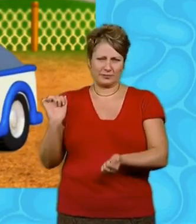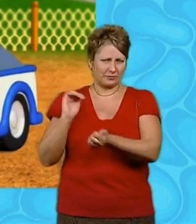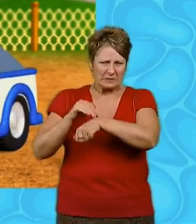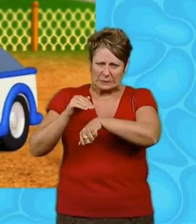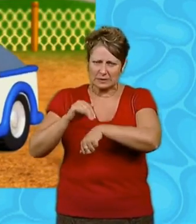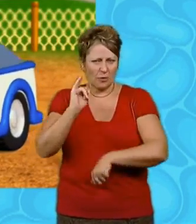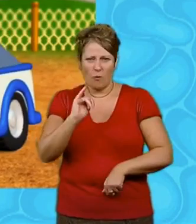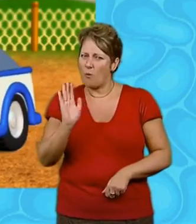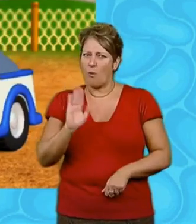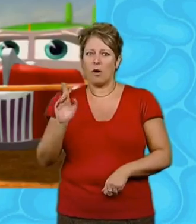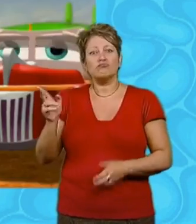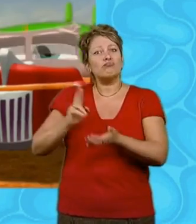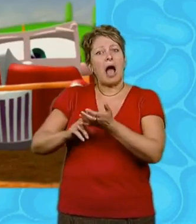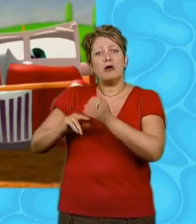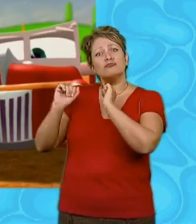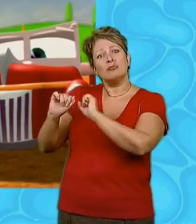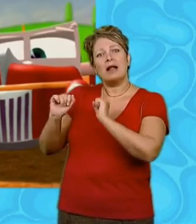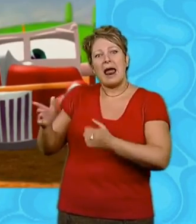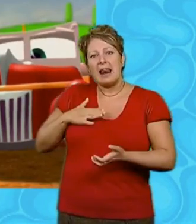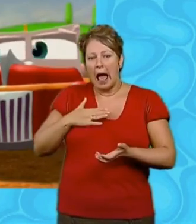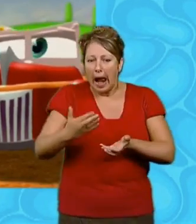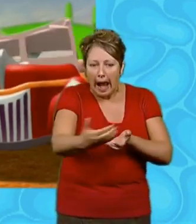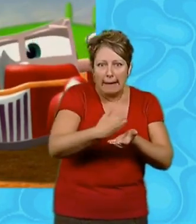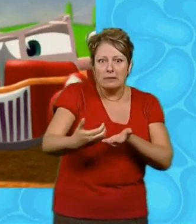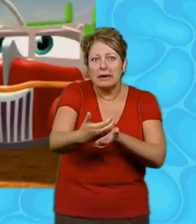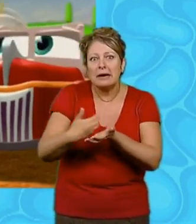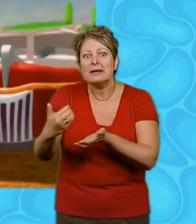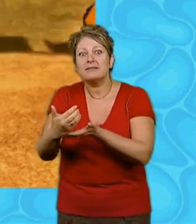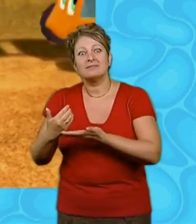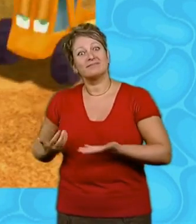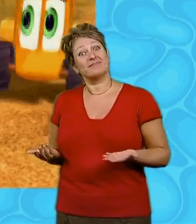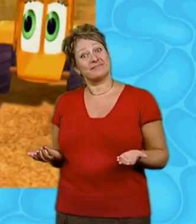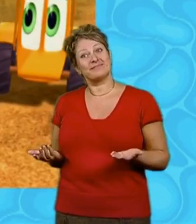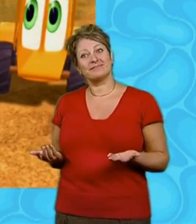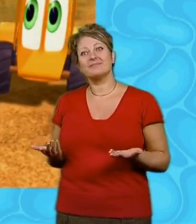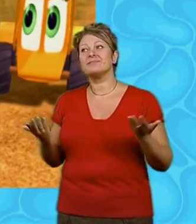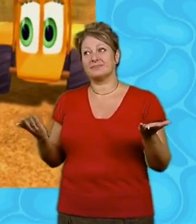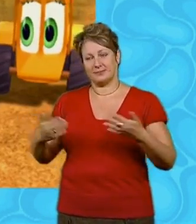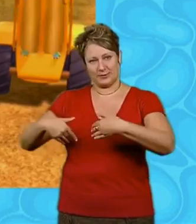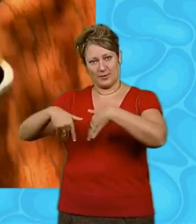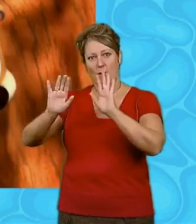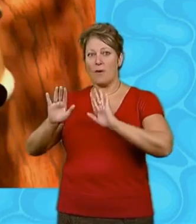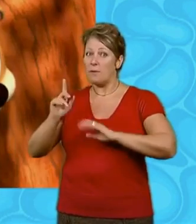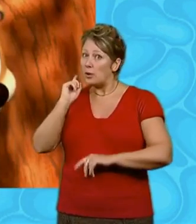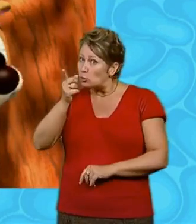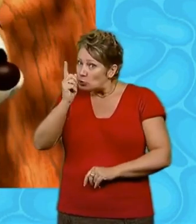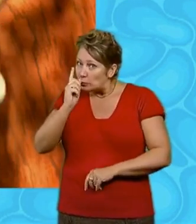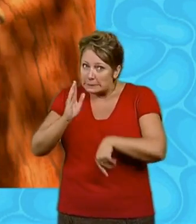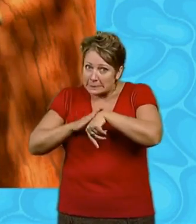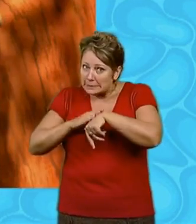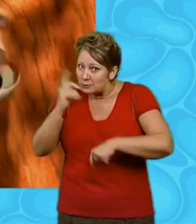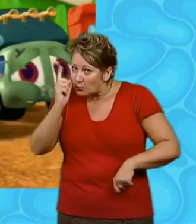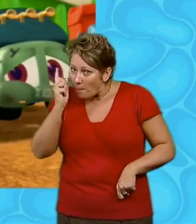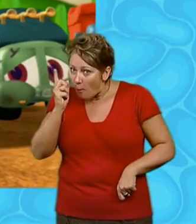was just doing what is natural. They like to collect things. You're free to go, but no more funny